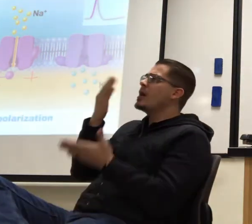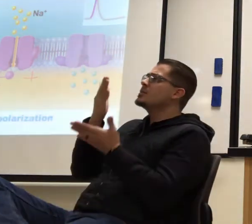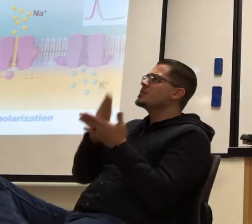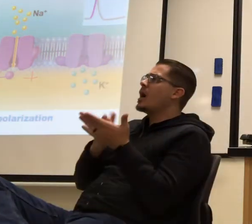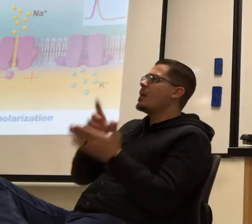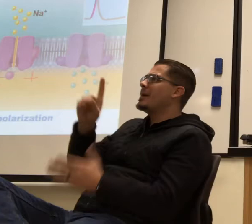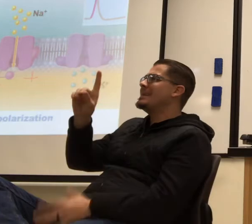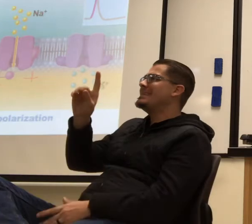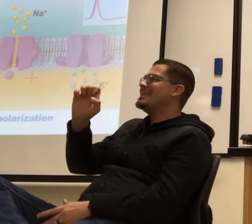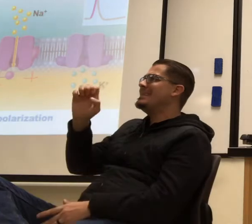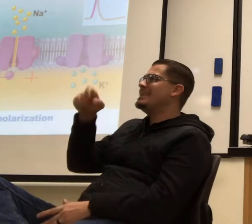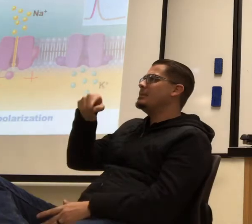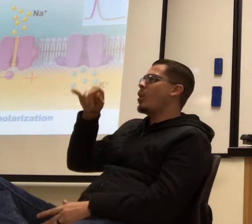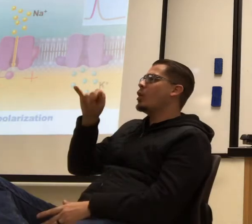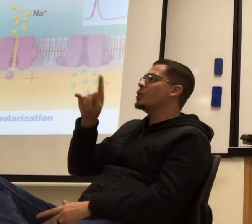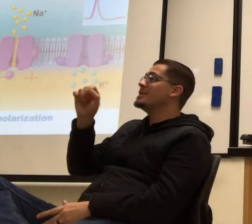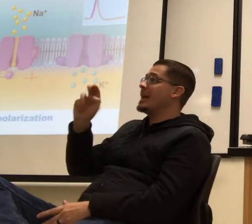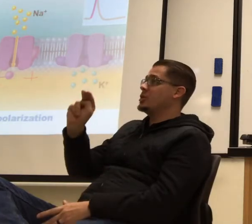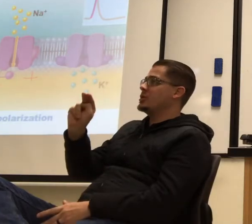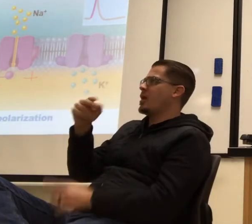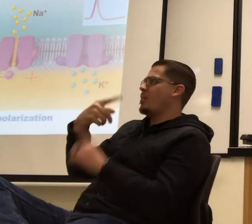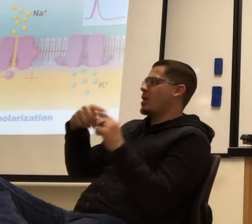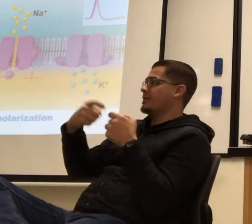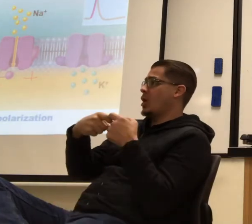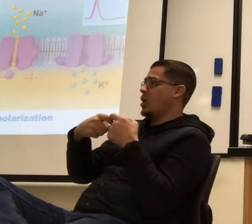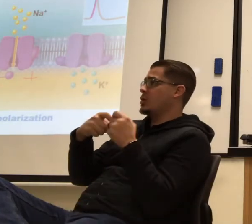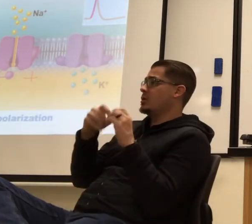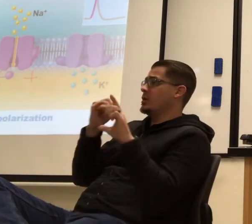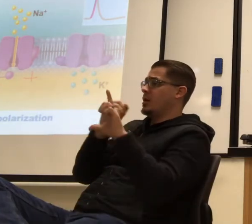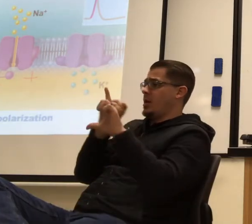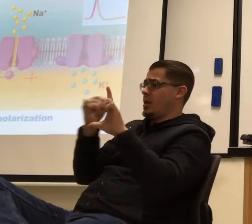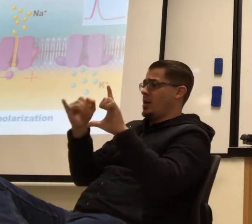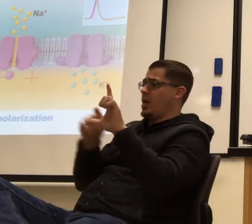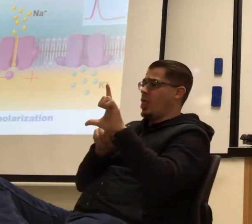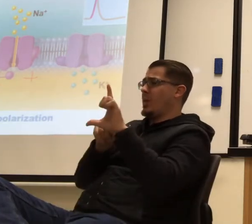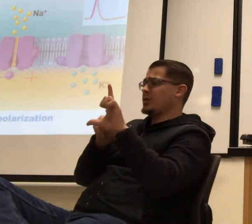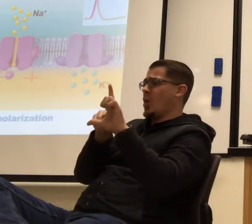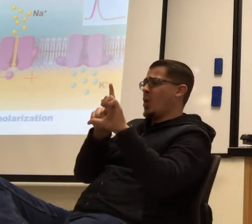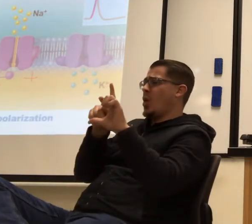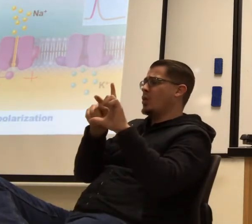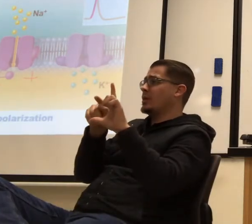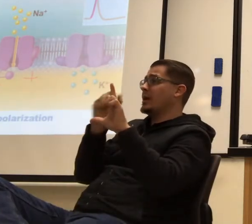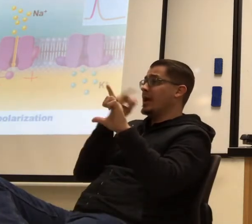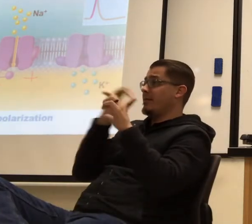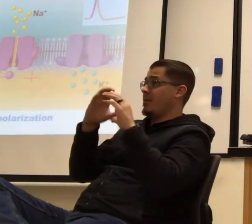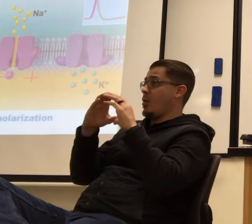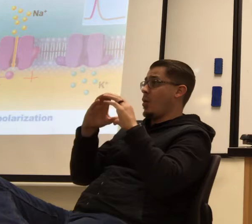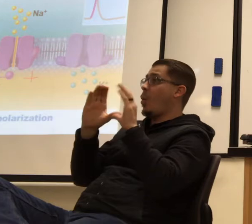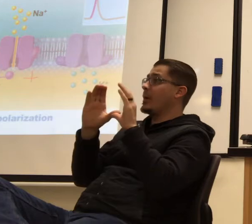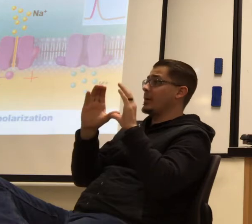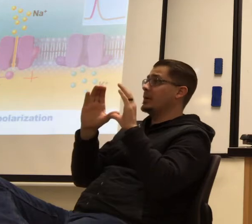depolarization, some positive charge, and you reach threshold. So what if you open